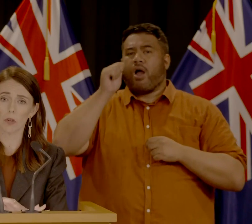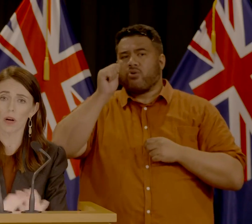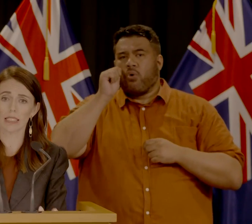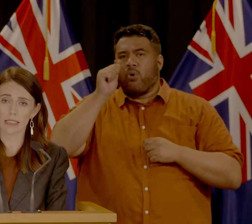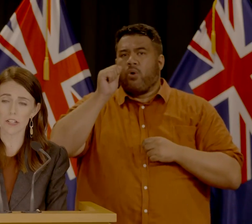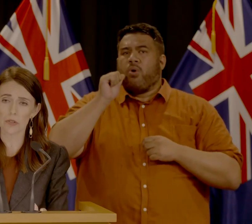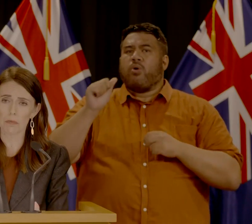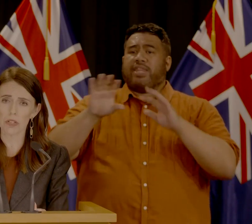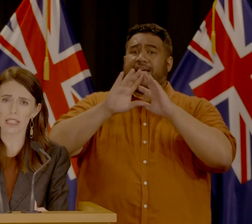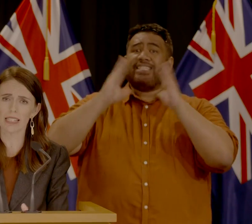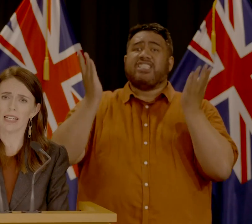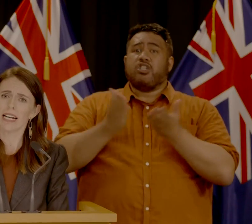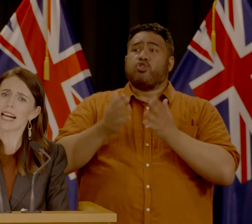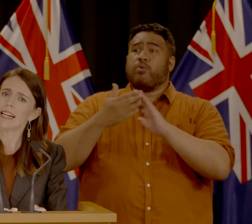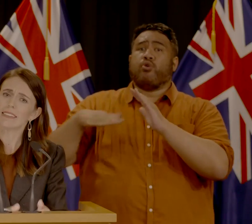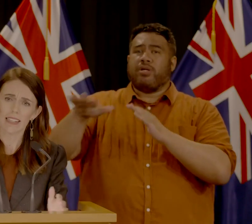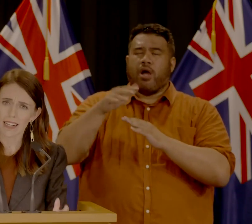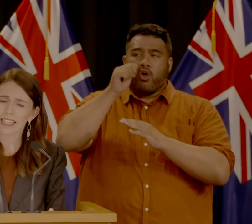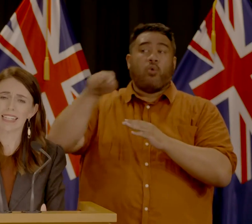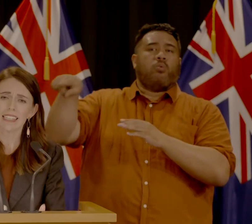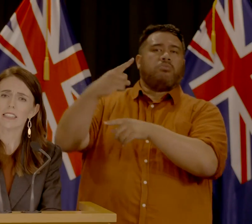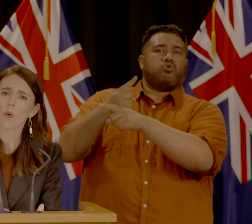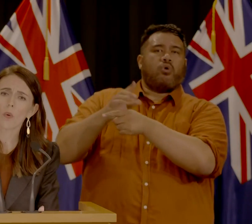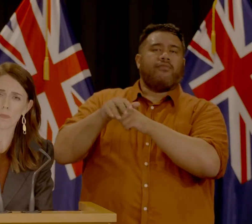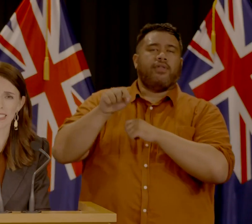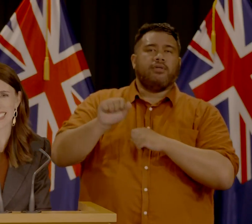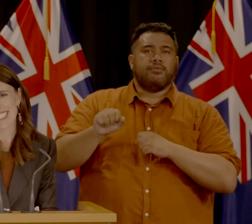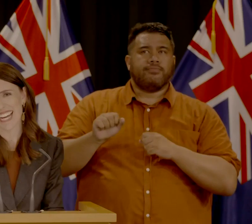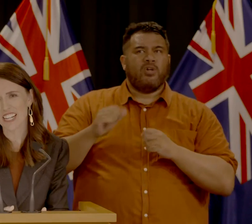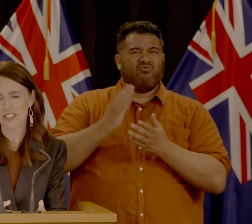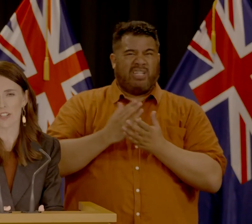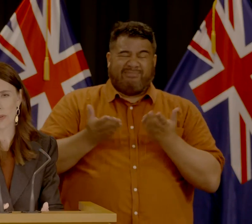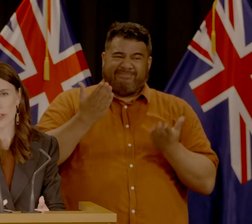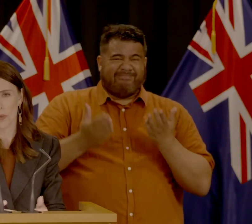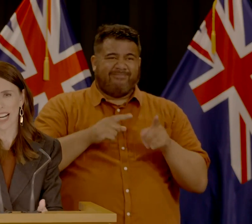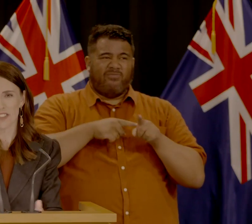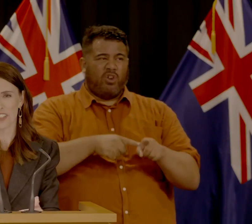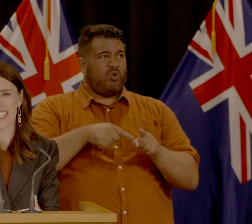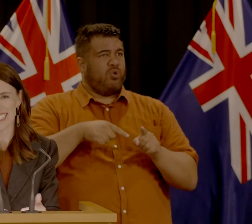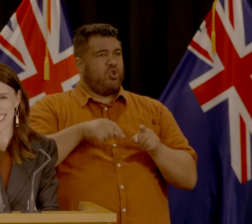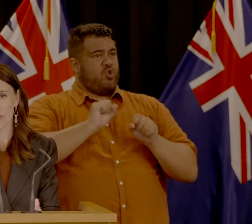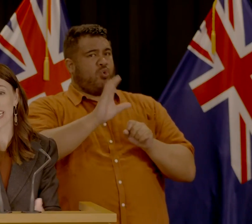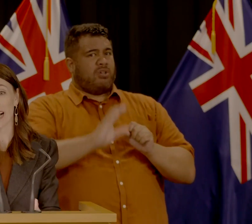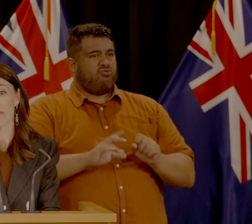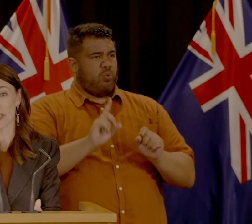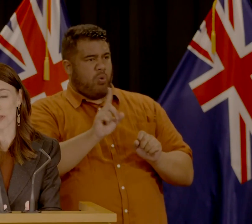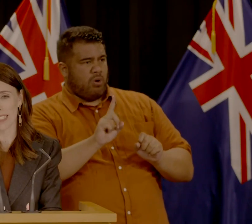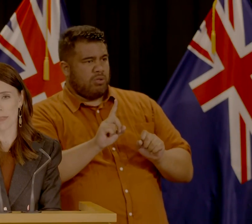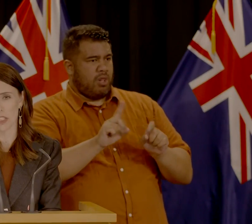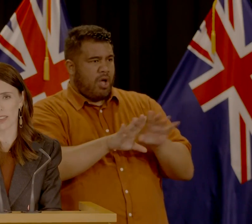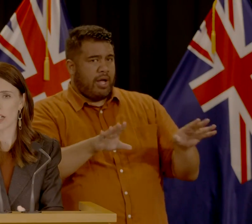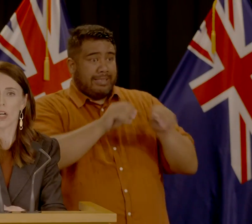amongst the wider international community. And again, it all depends at the stage that your country is in when it comes